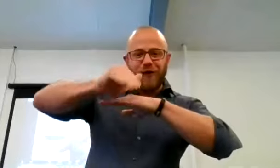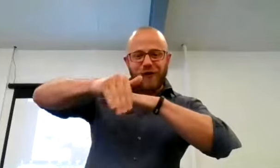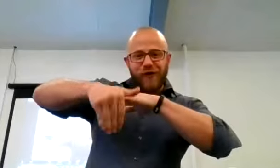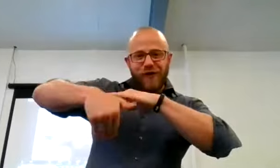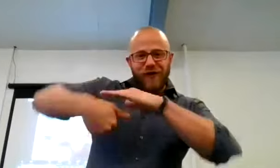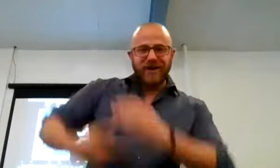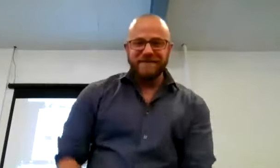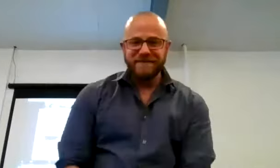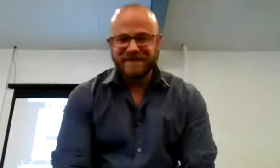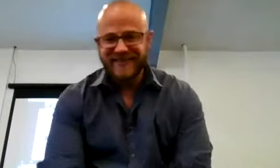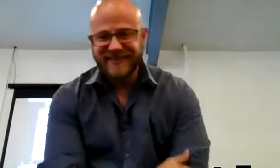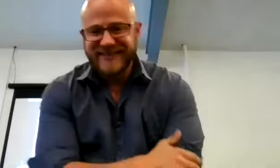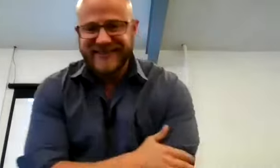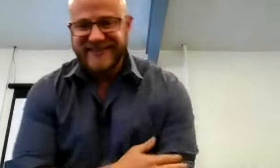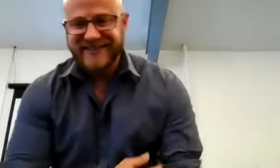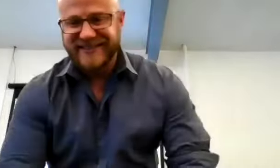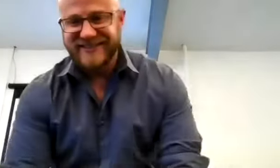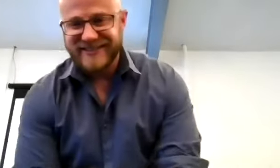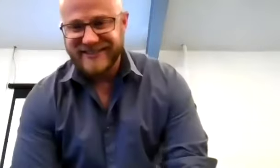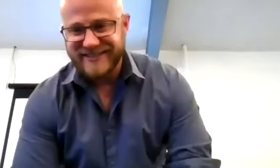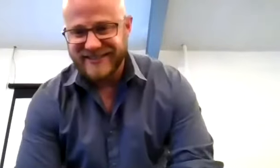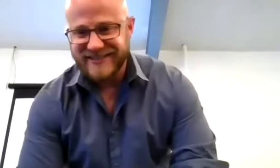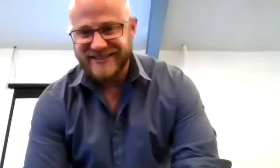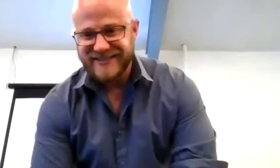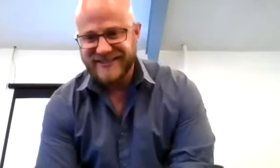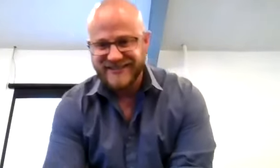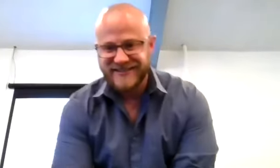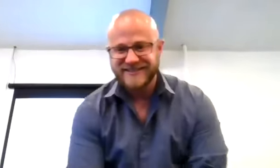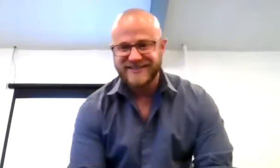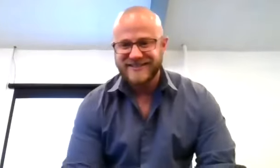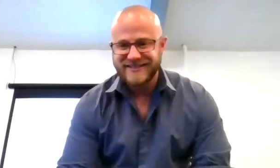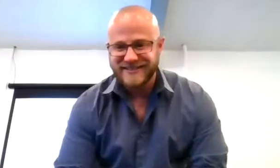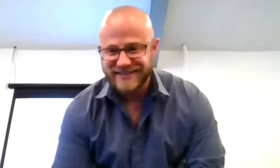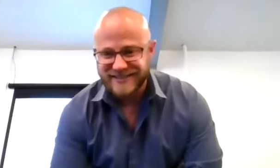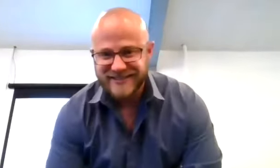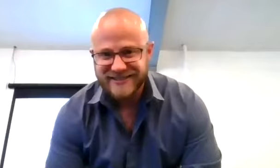people, especially parties. Ooh, overnight, yes.